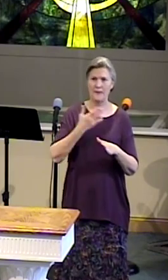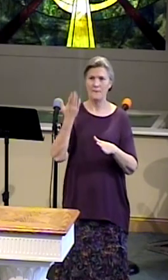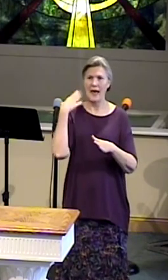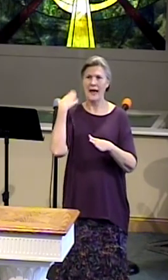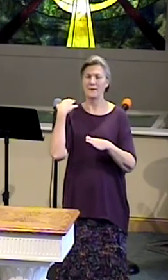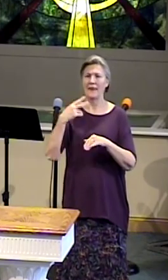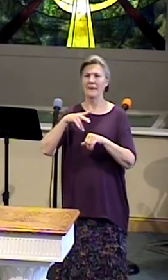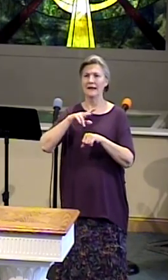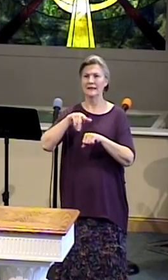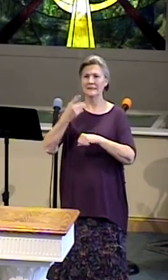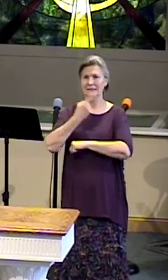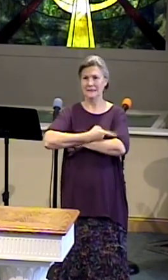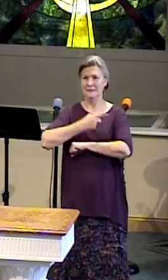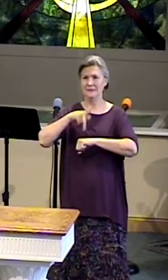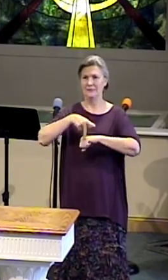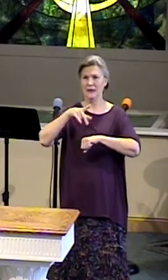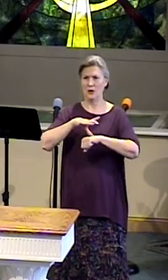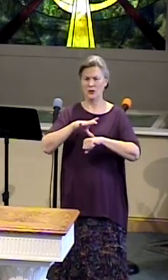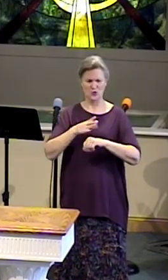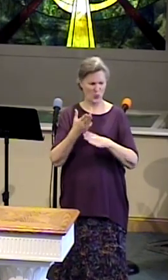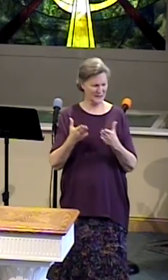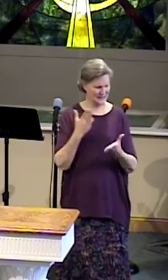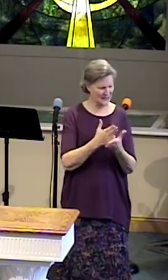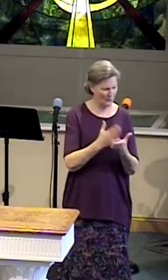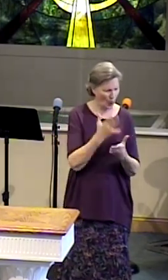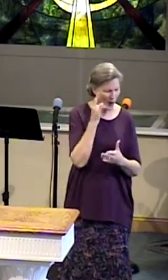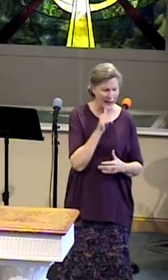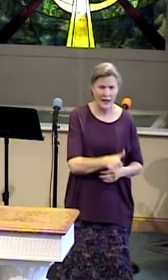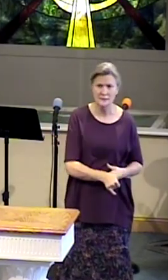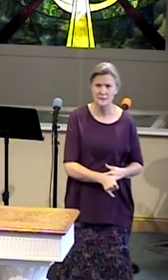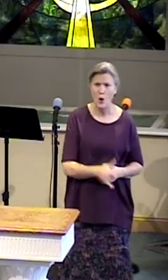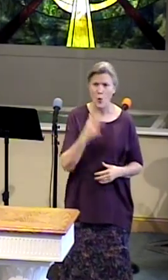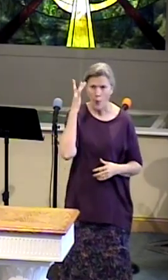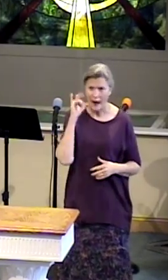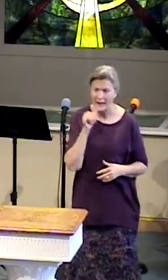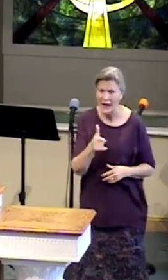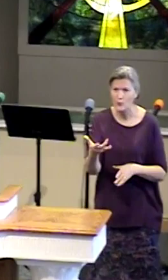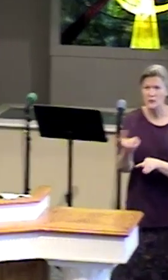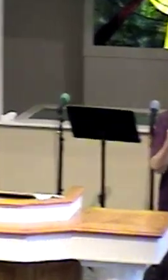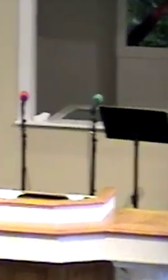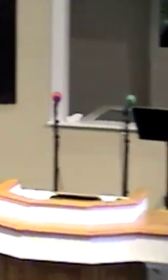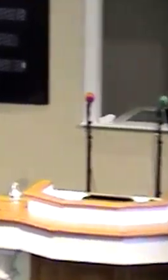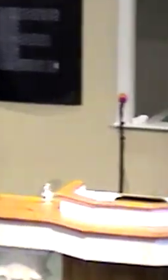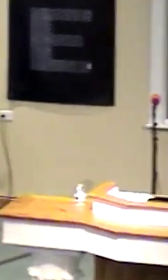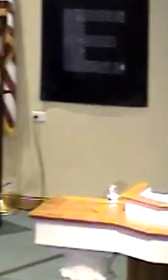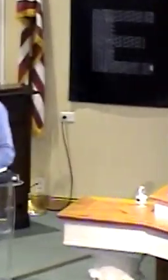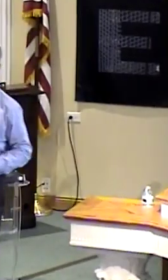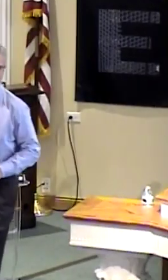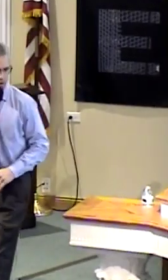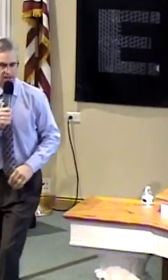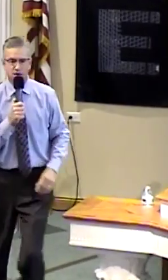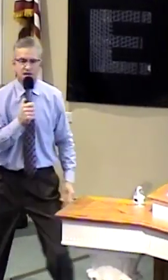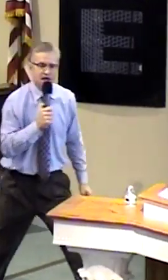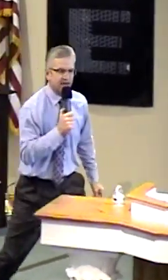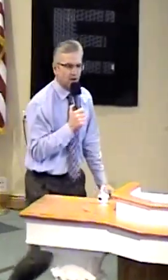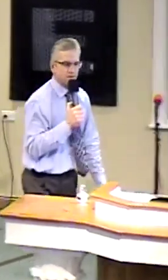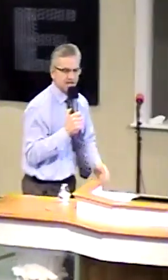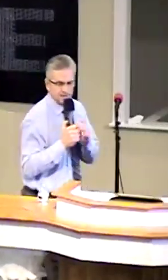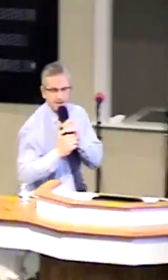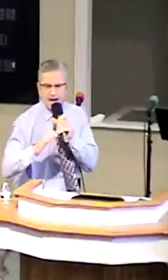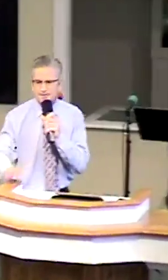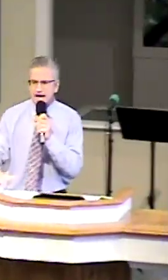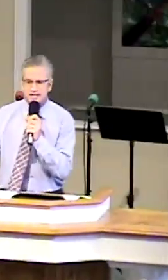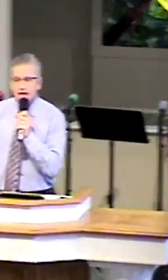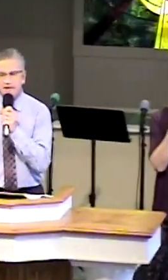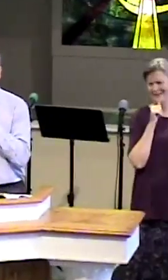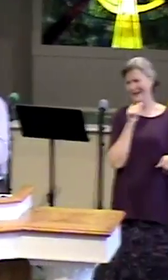Now, what's stopping them? What's when he was saying, why not? Why not? They got the Holy Ghost. Someone said, well, they already got the Holy Ghost. They don't need